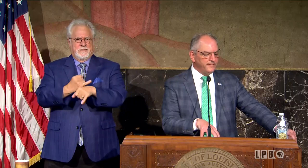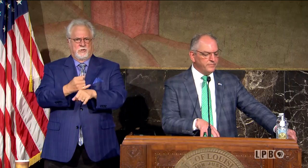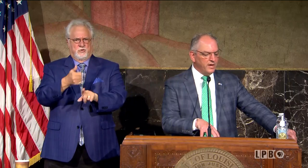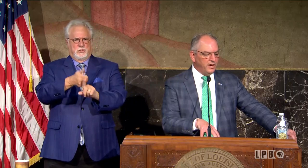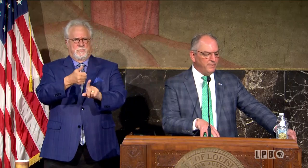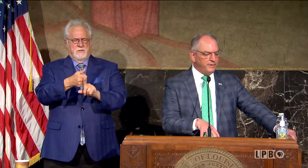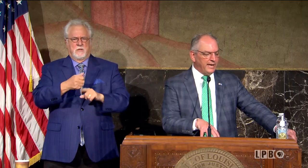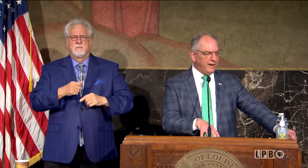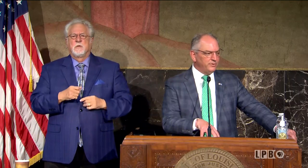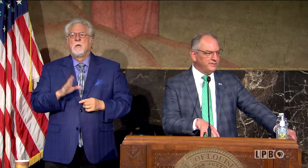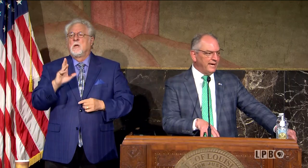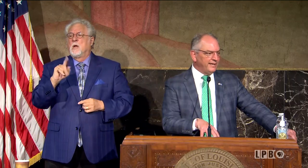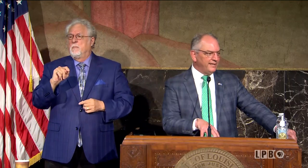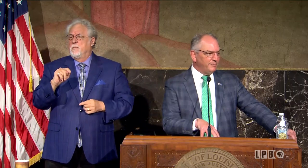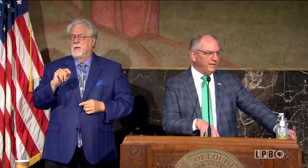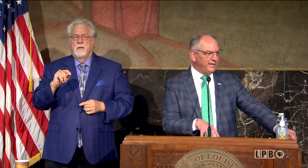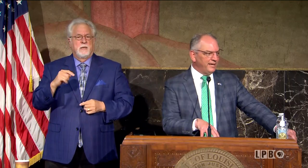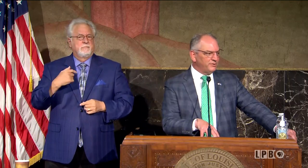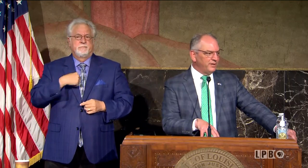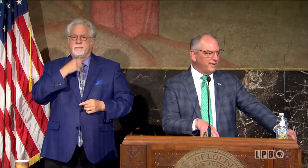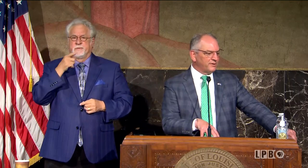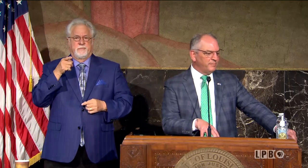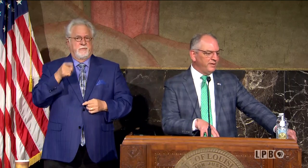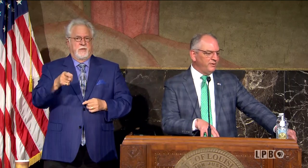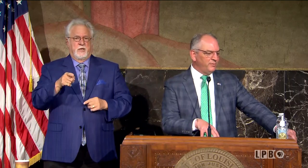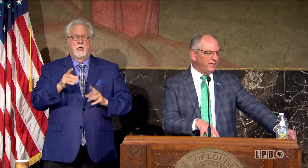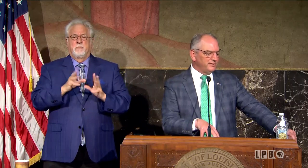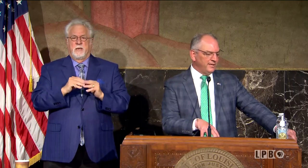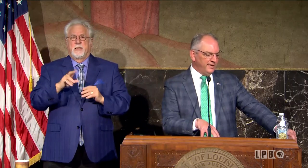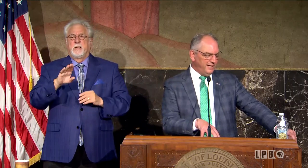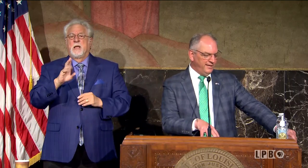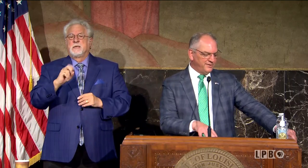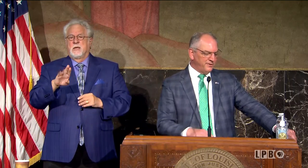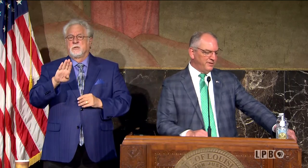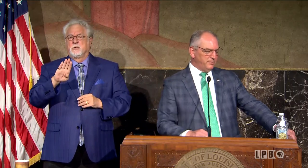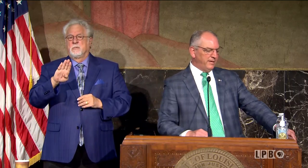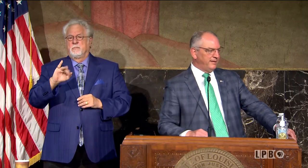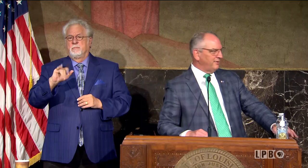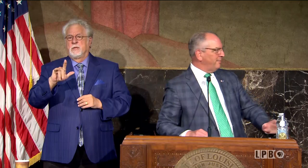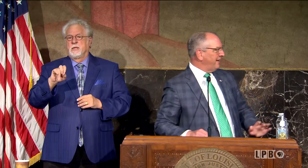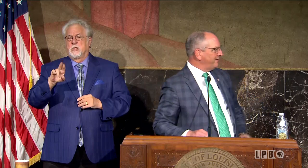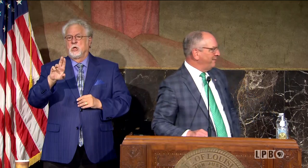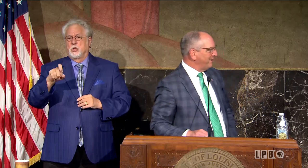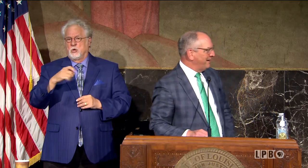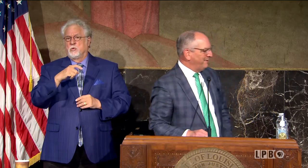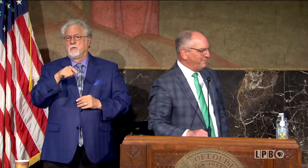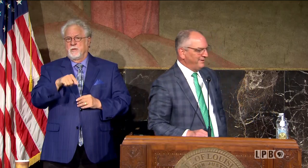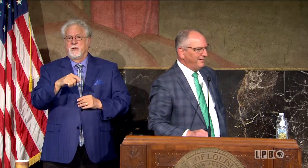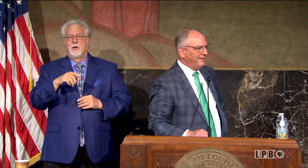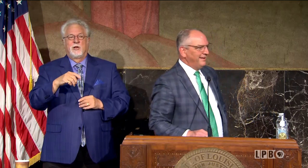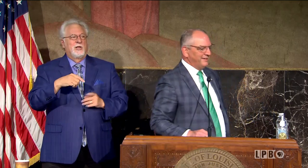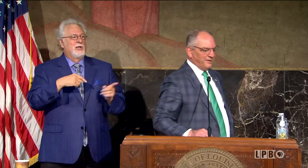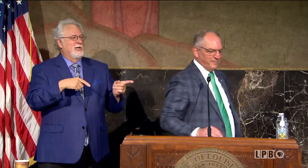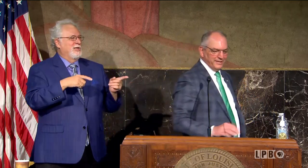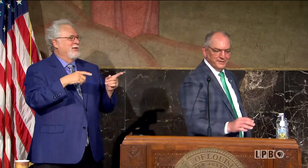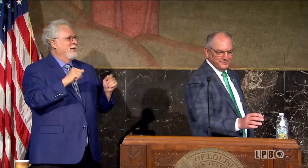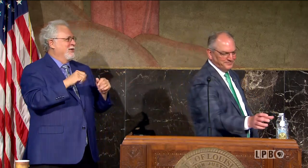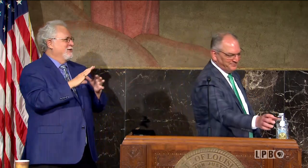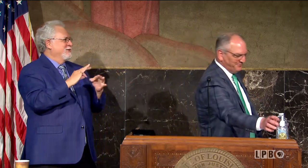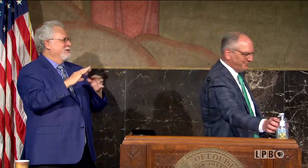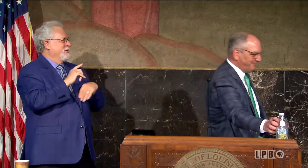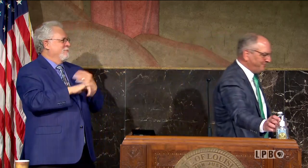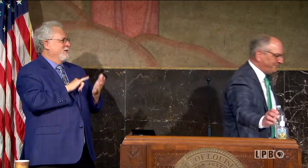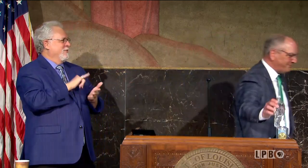themselves. But I was not in the meeting yesterday. Dr. Bu was, and he needs to earn his pay, so I'm going to ask him to come up and talk about